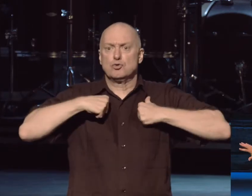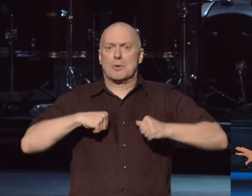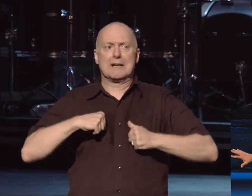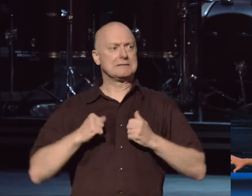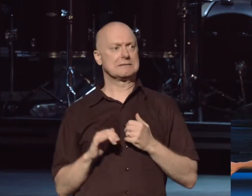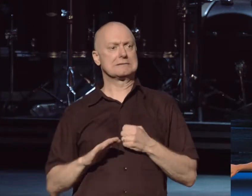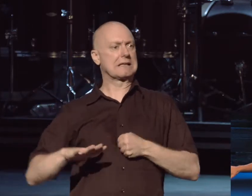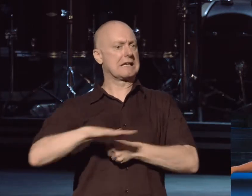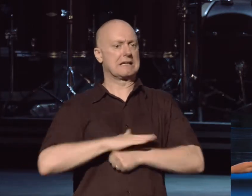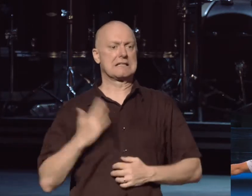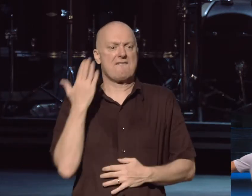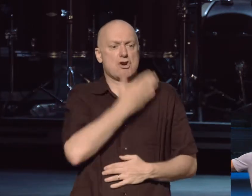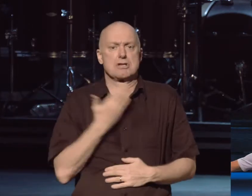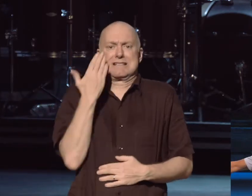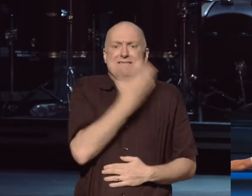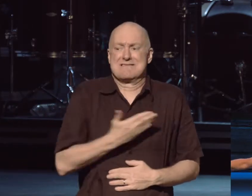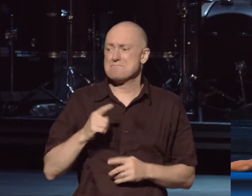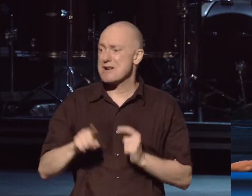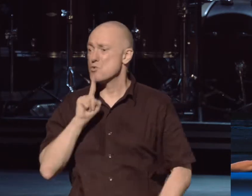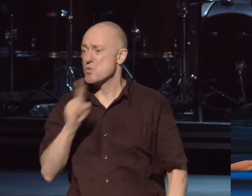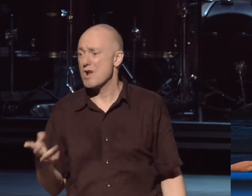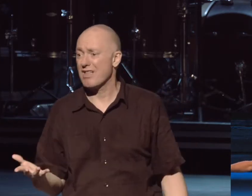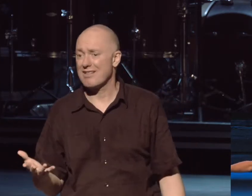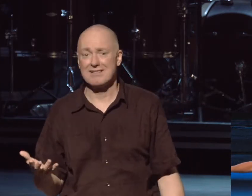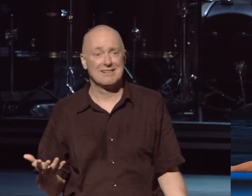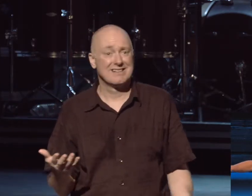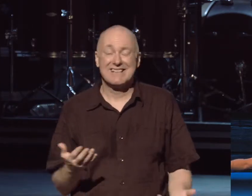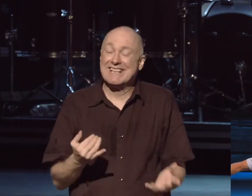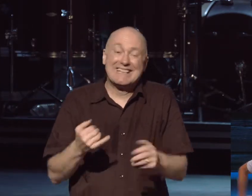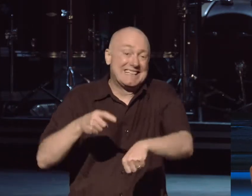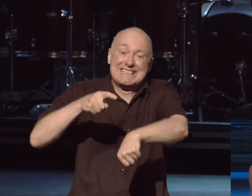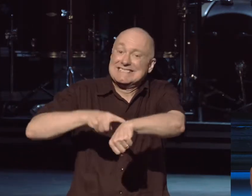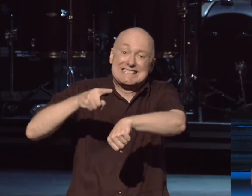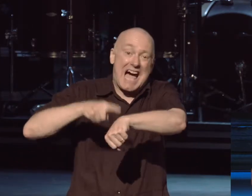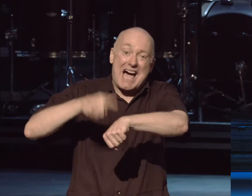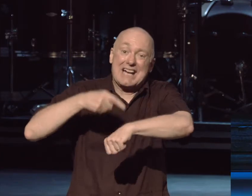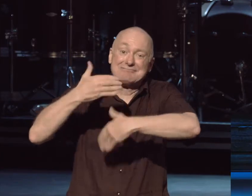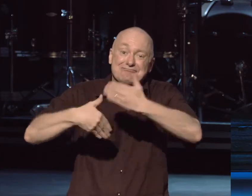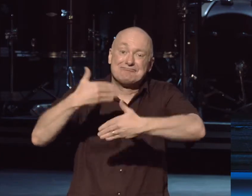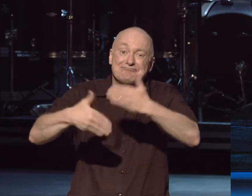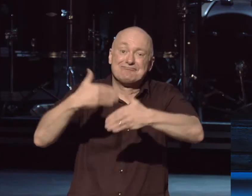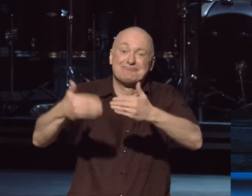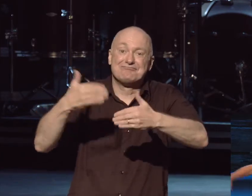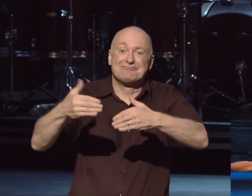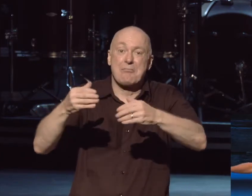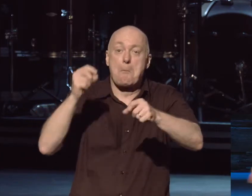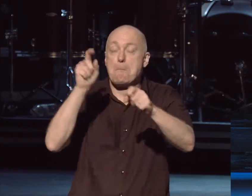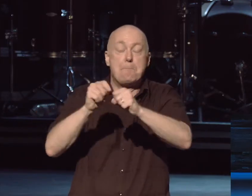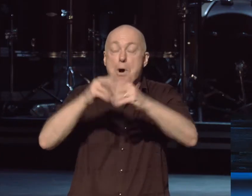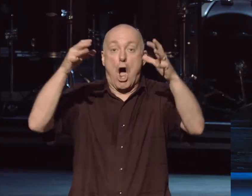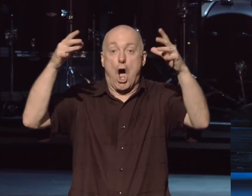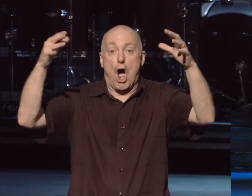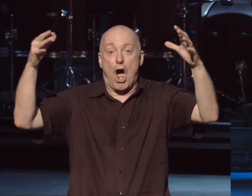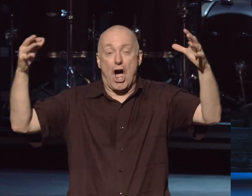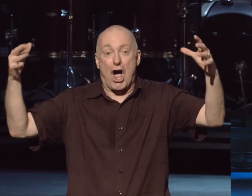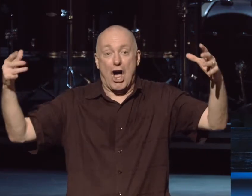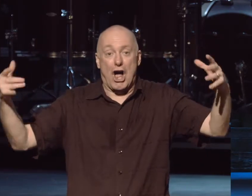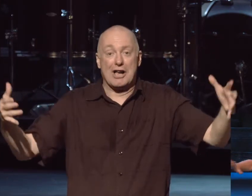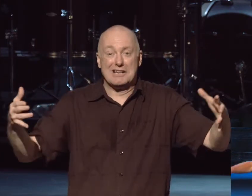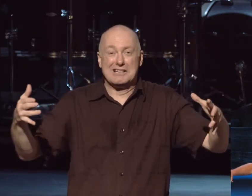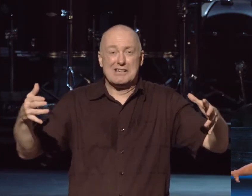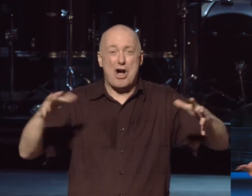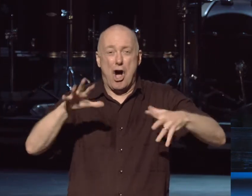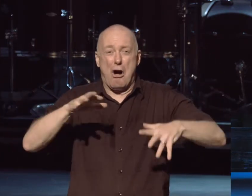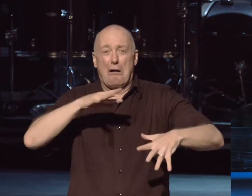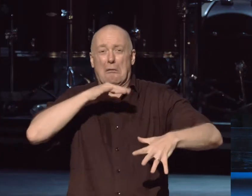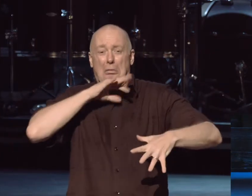it up so no one can see, but in reality is it's only a matter of time before that thing gets burst and it explodes in a disgusting filth all